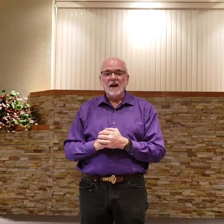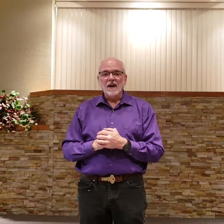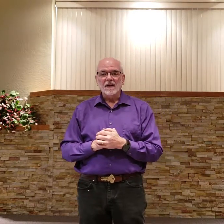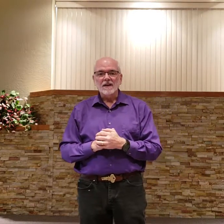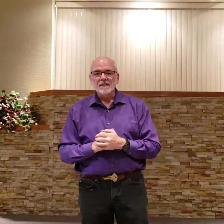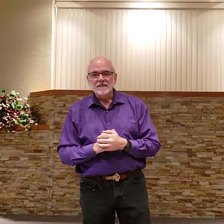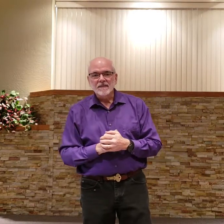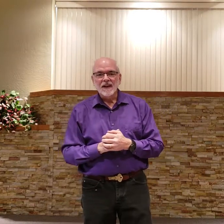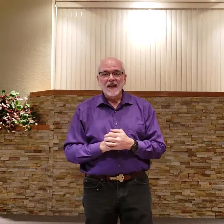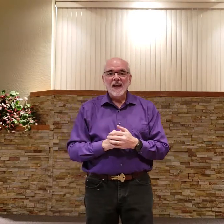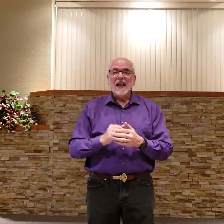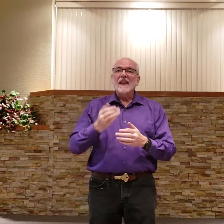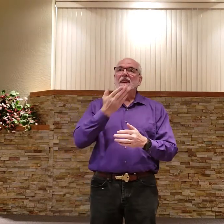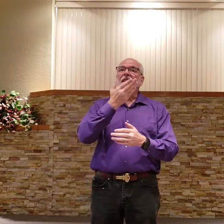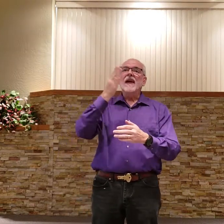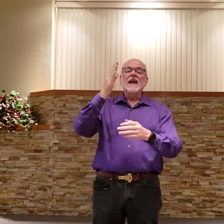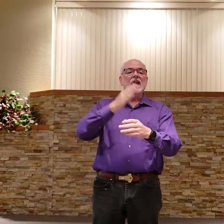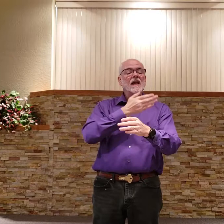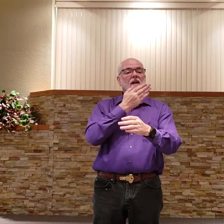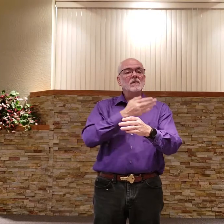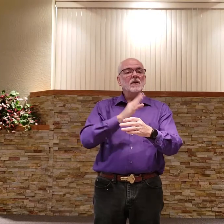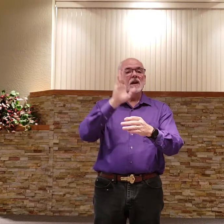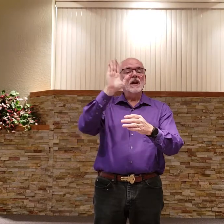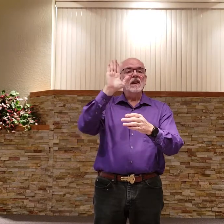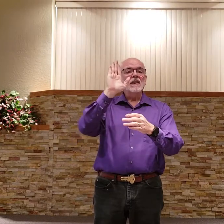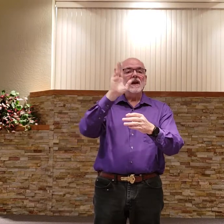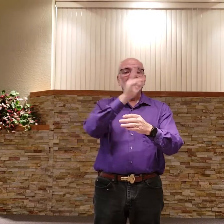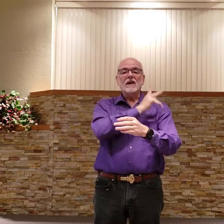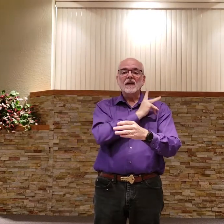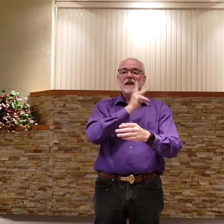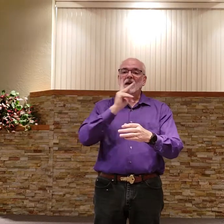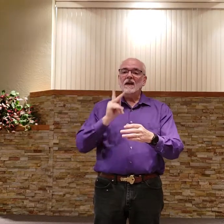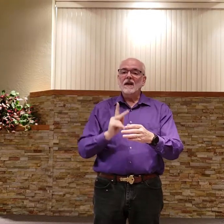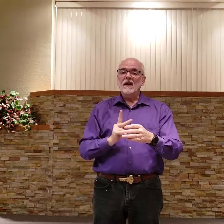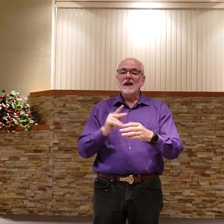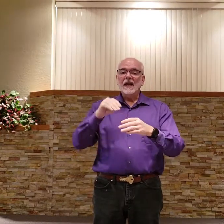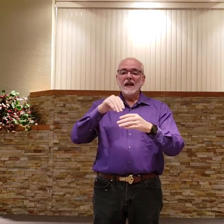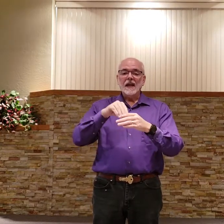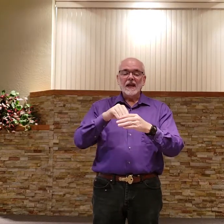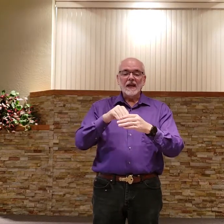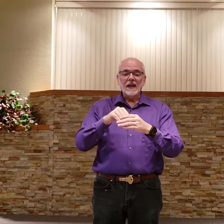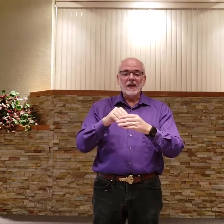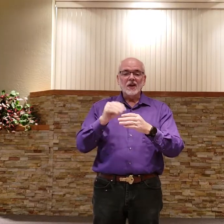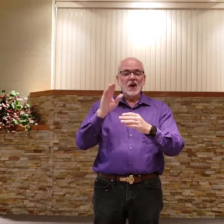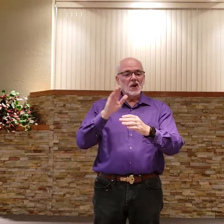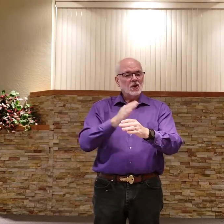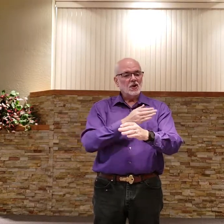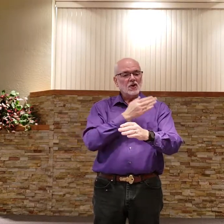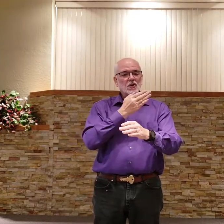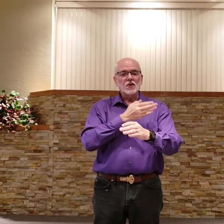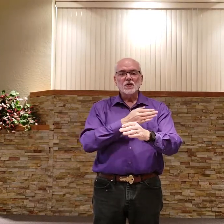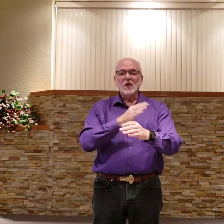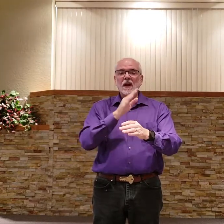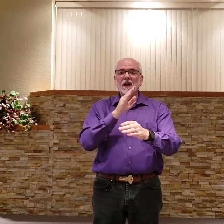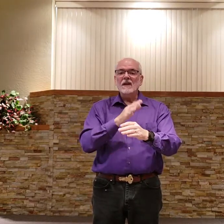divine, they hymned their king in